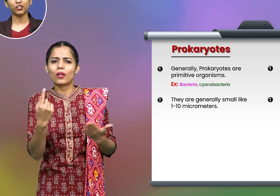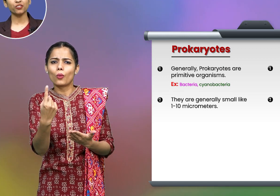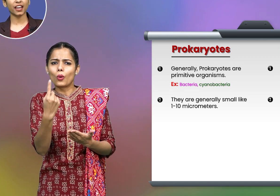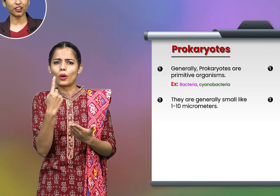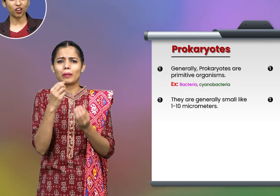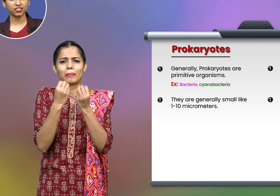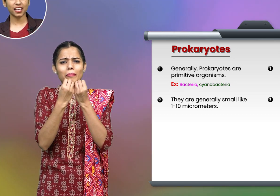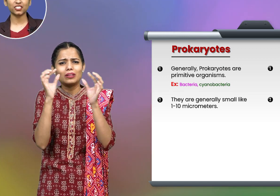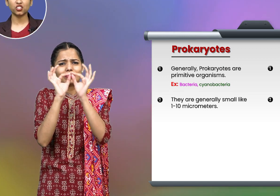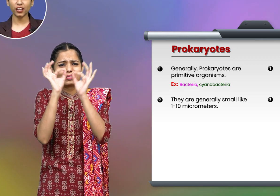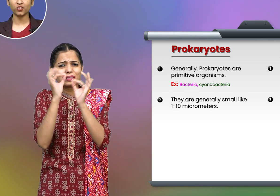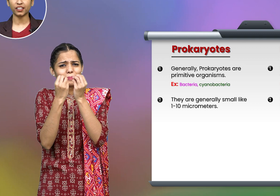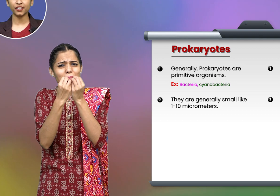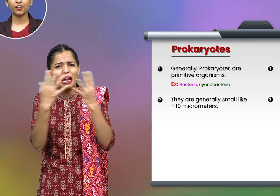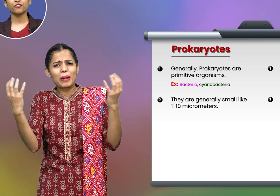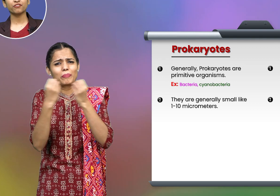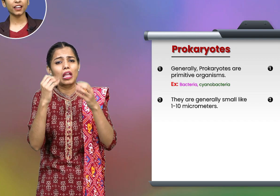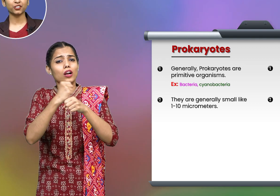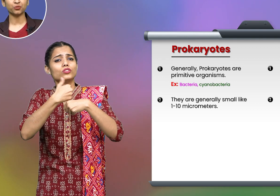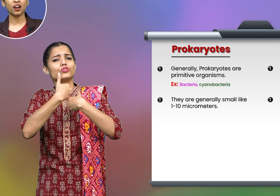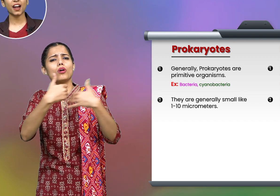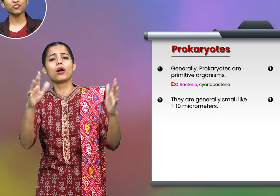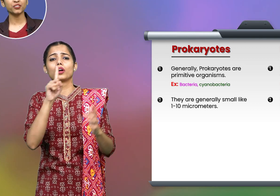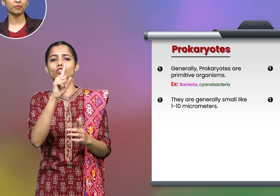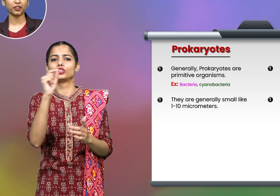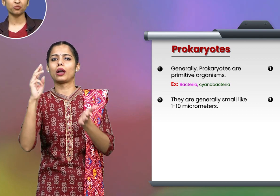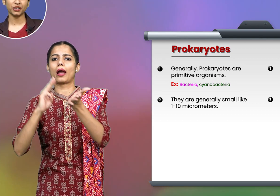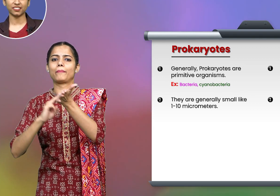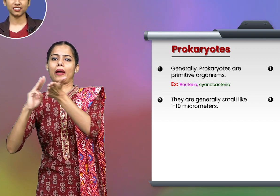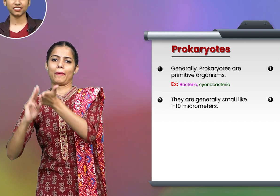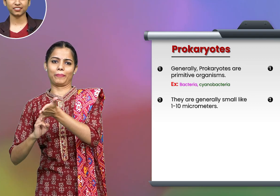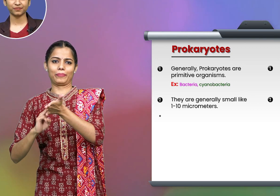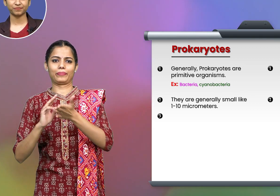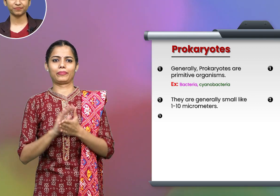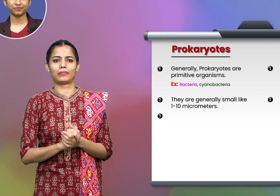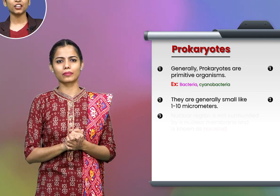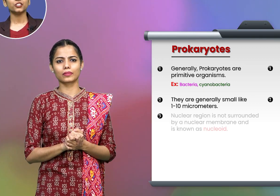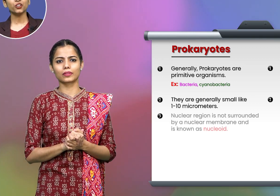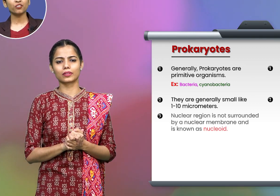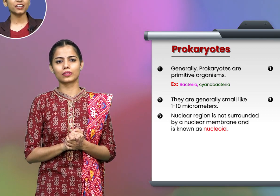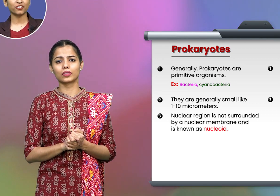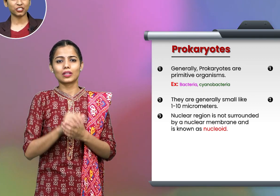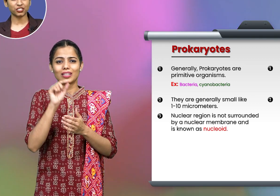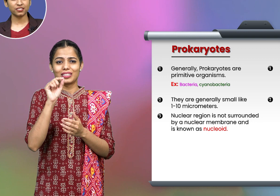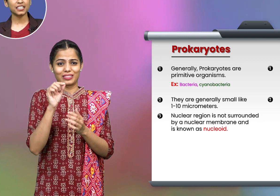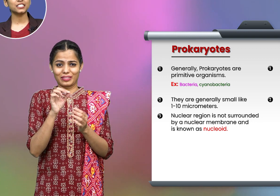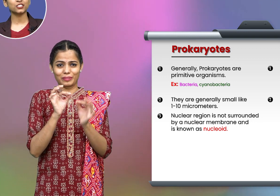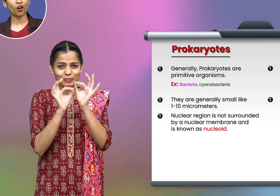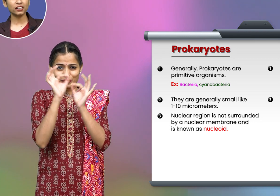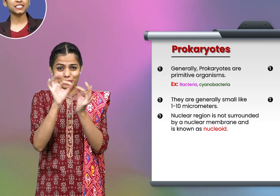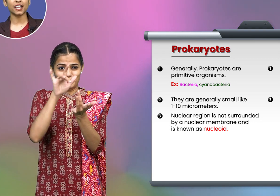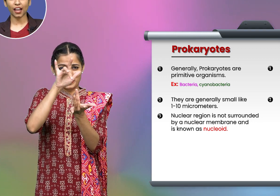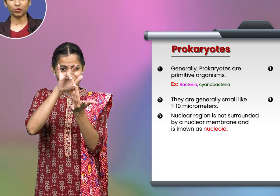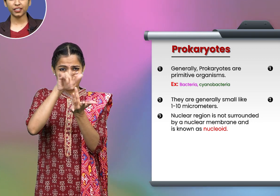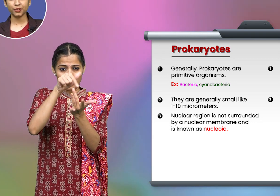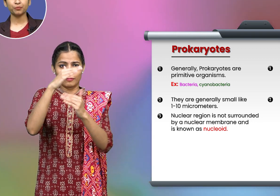whereas eukaryotes are generally 5 to 100 micrometers. Nuclear region is